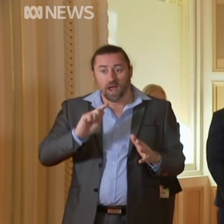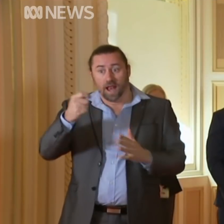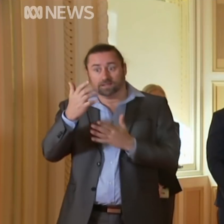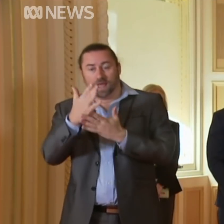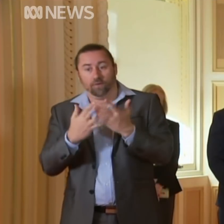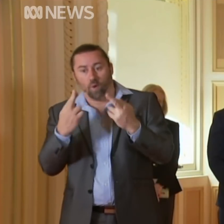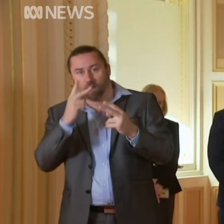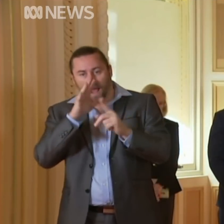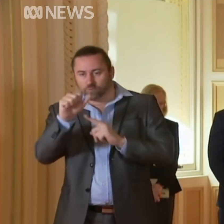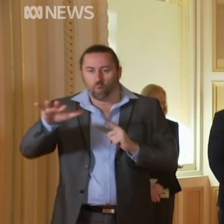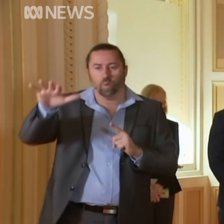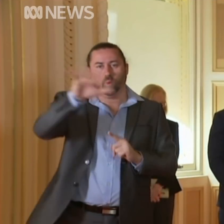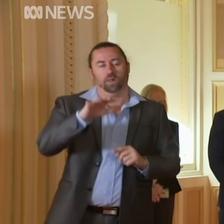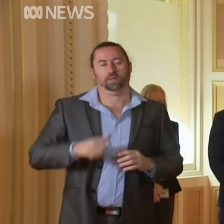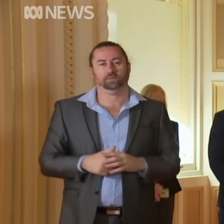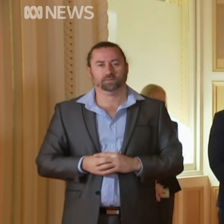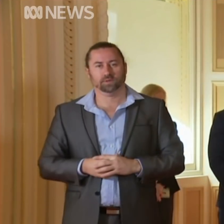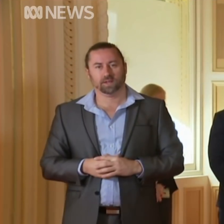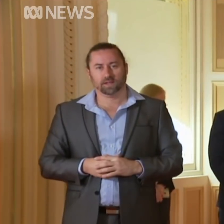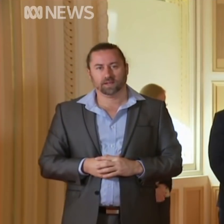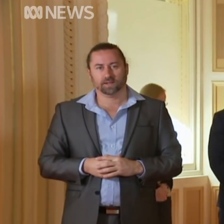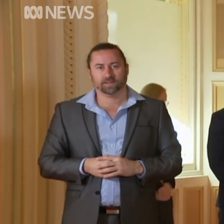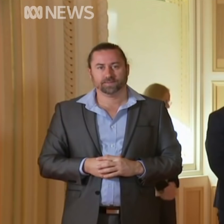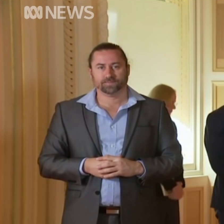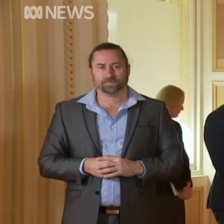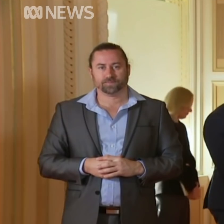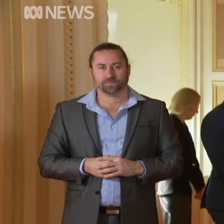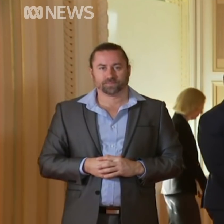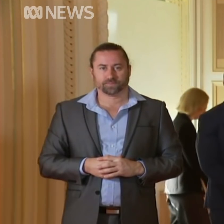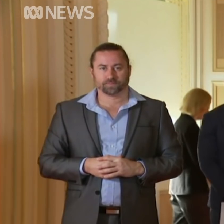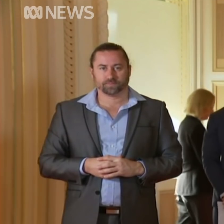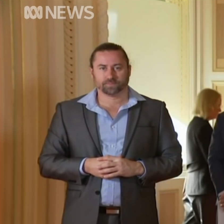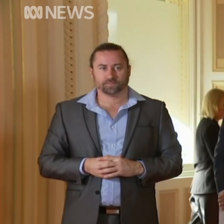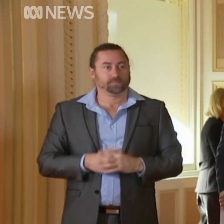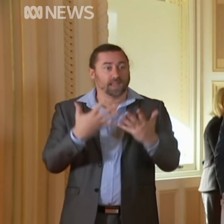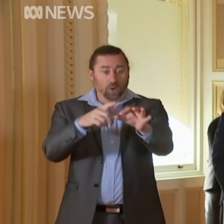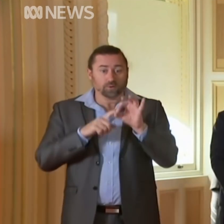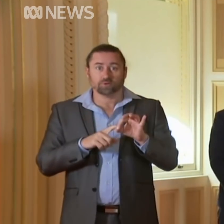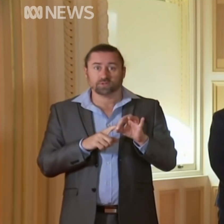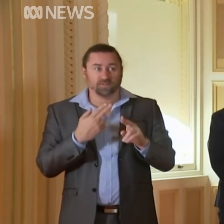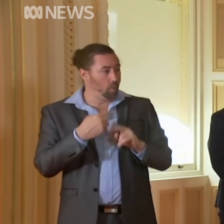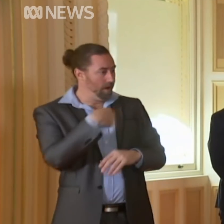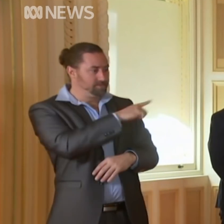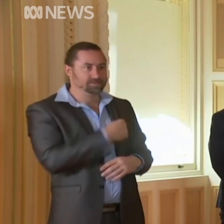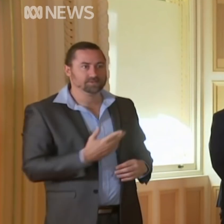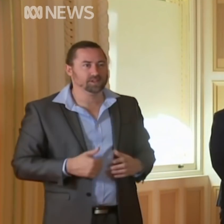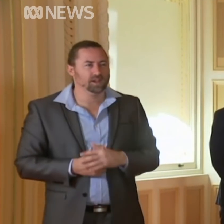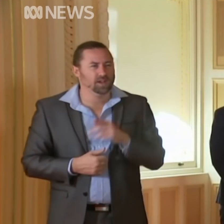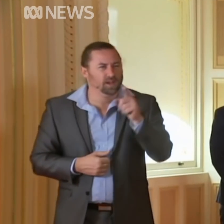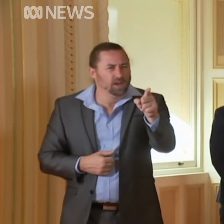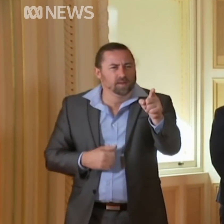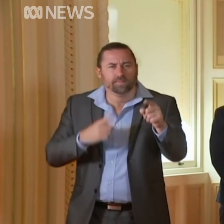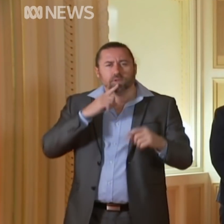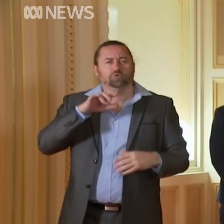within the next day. Thank you. Are there any questions for anyone? That child